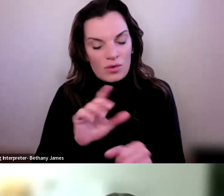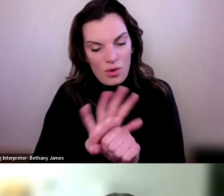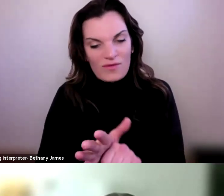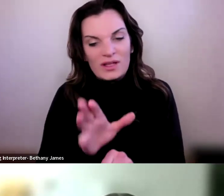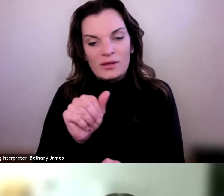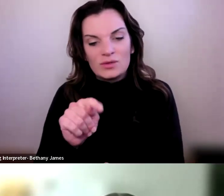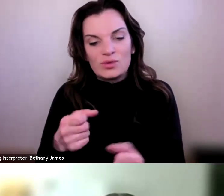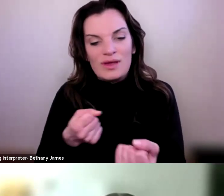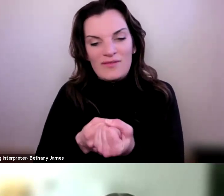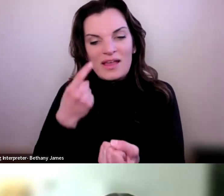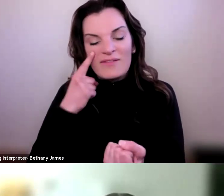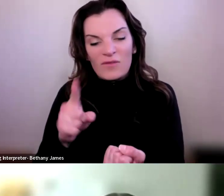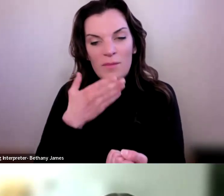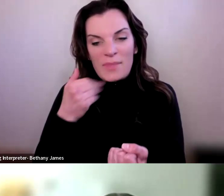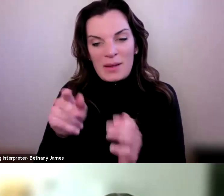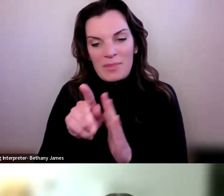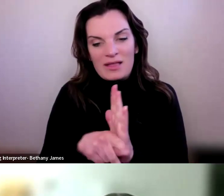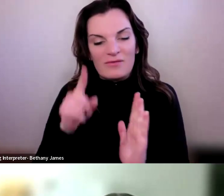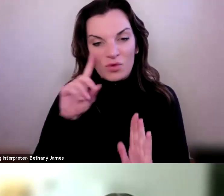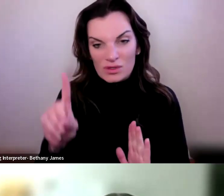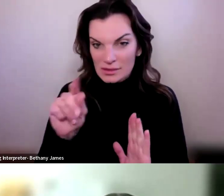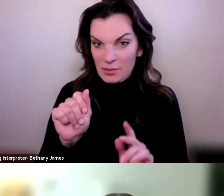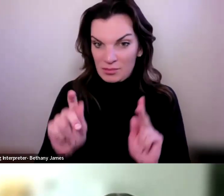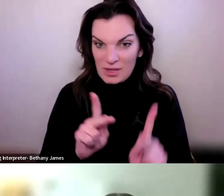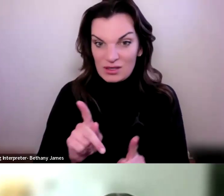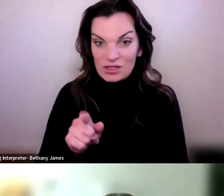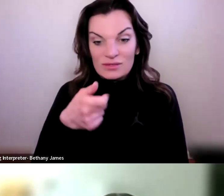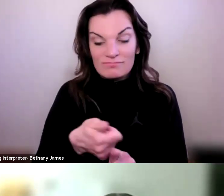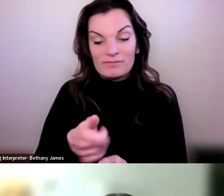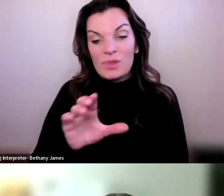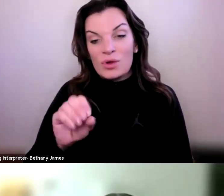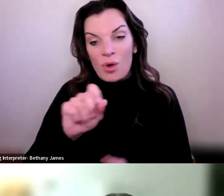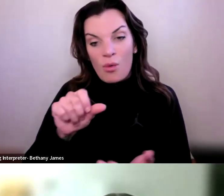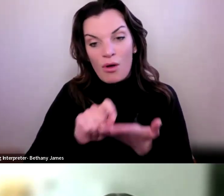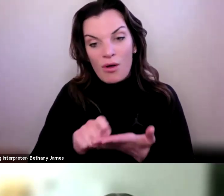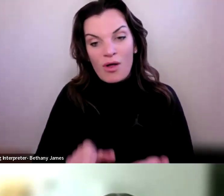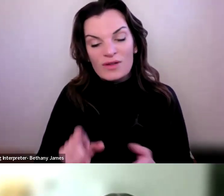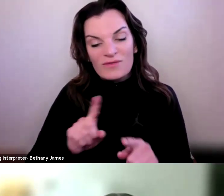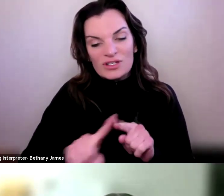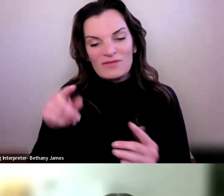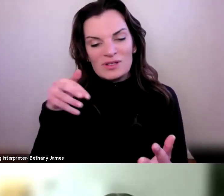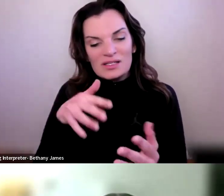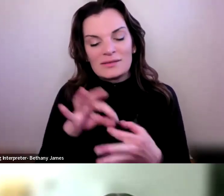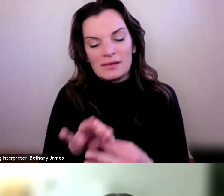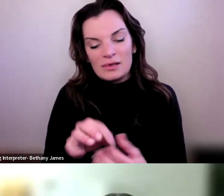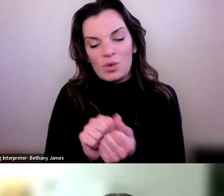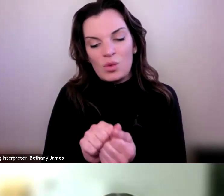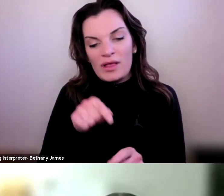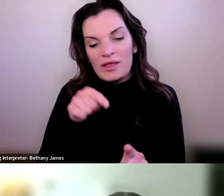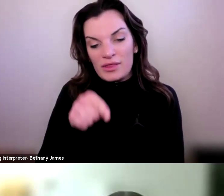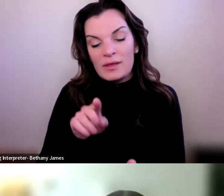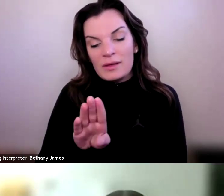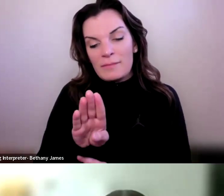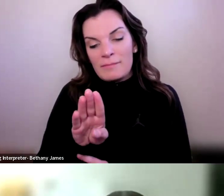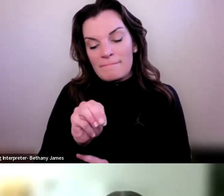for disabled people. She is the co-author of several prominent long COVID research studies, including a review in Nature Reviews